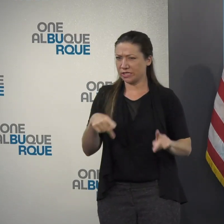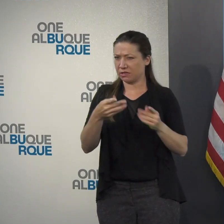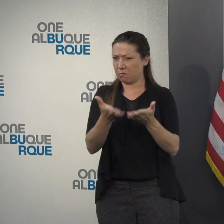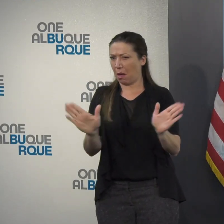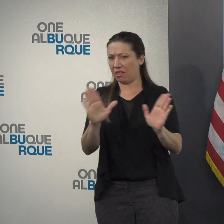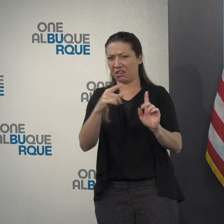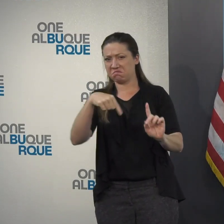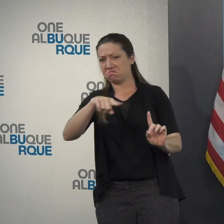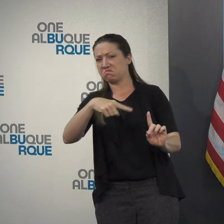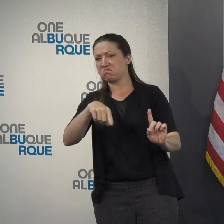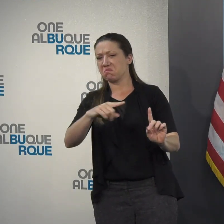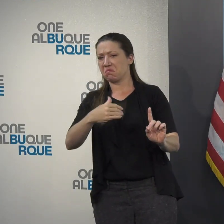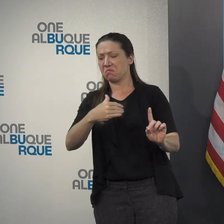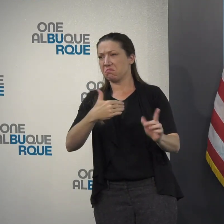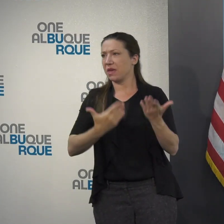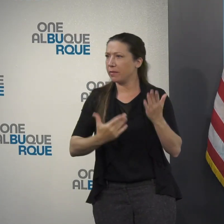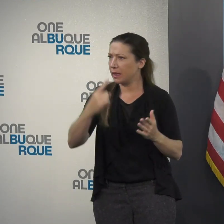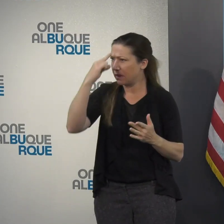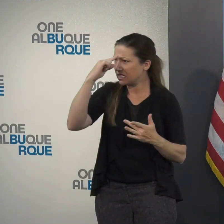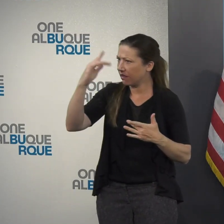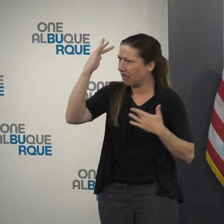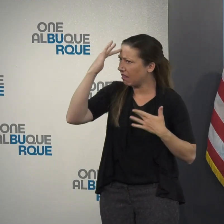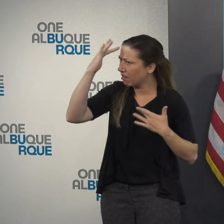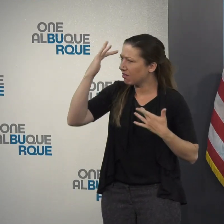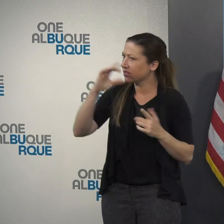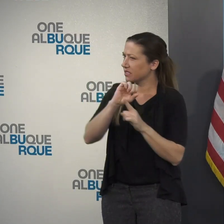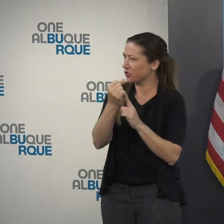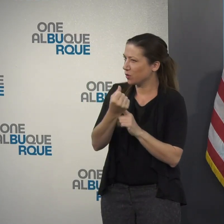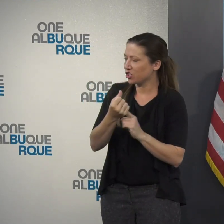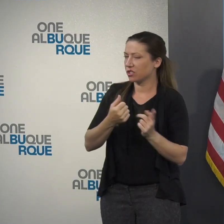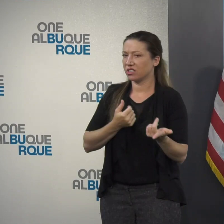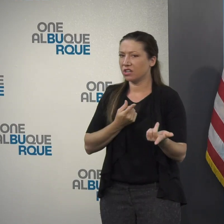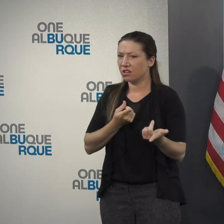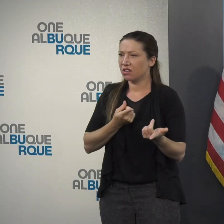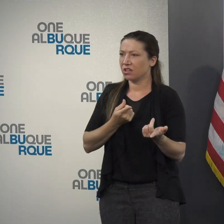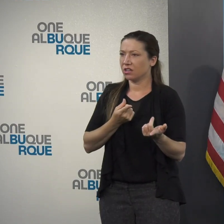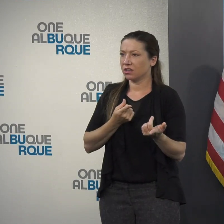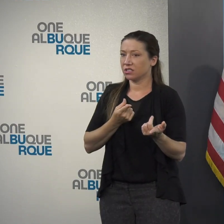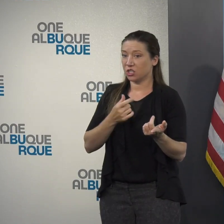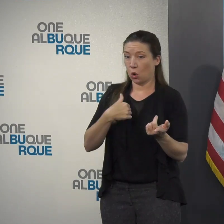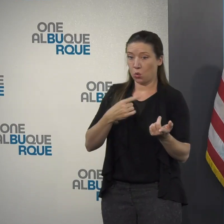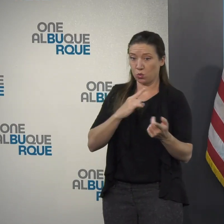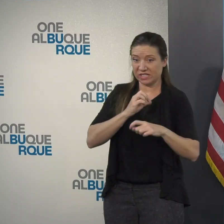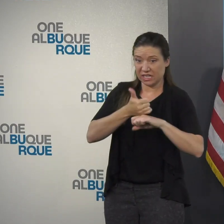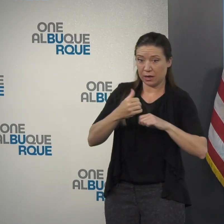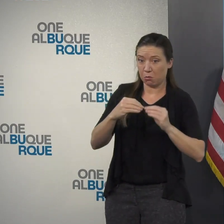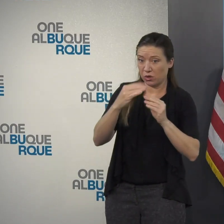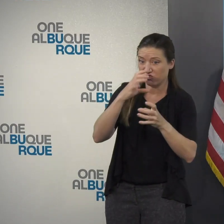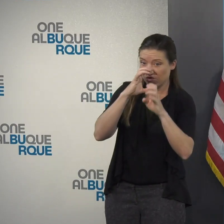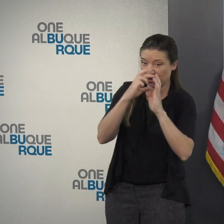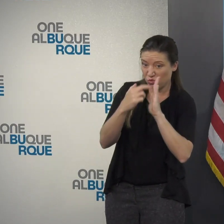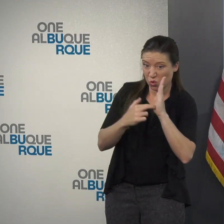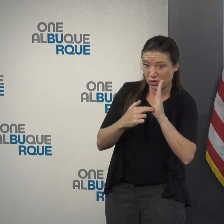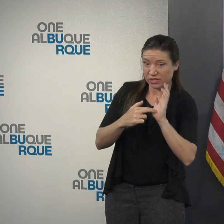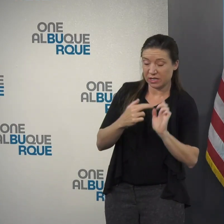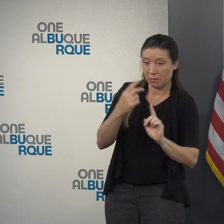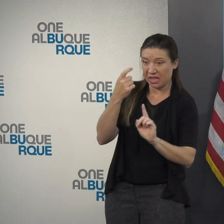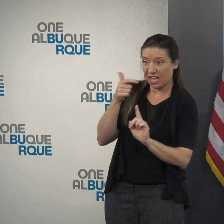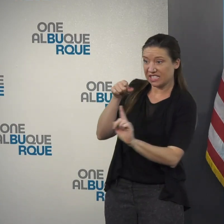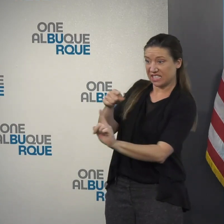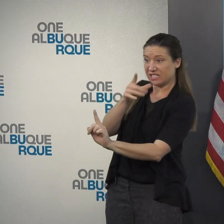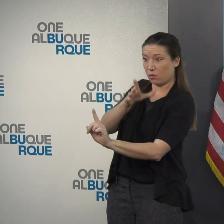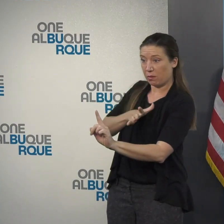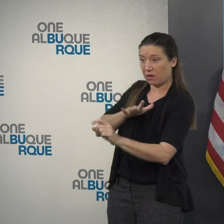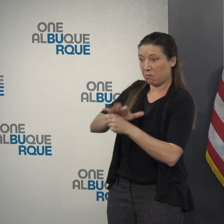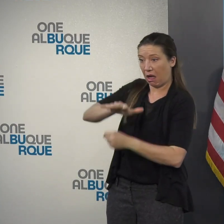public, possibly mental illness situation. And is this connected to that? It's actually not at all. So I think